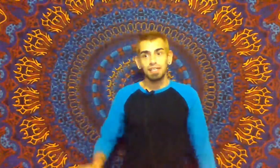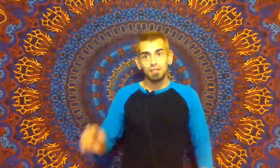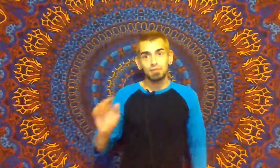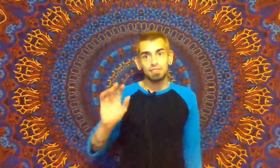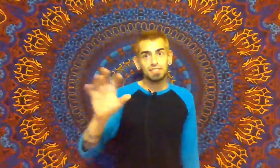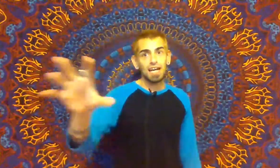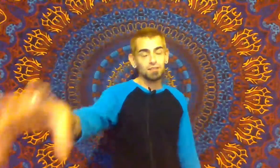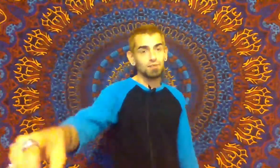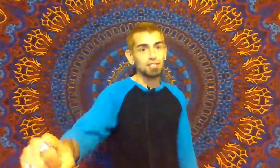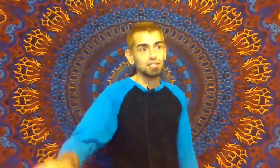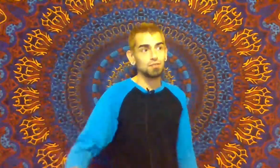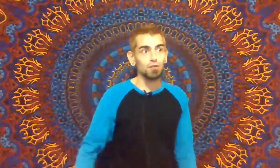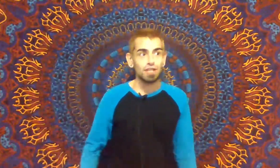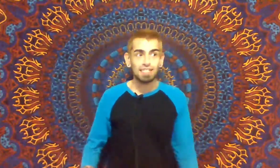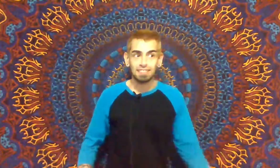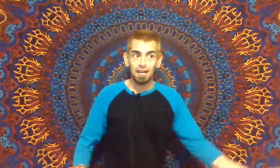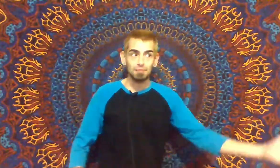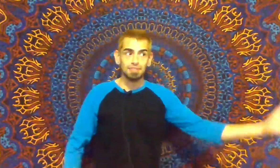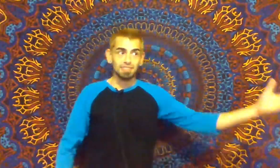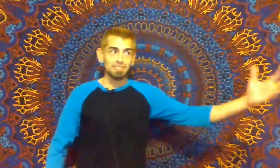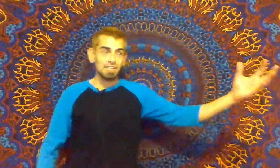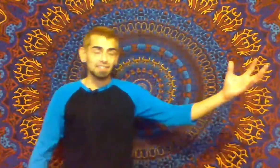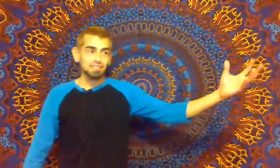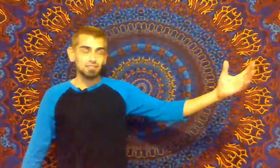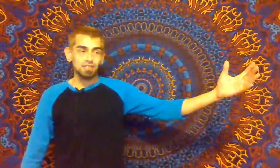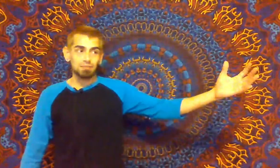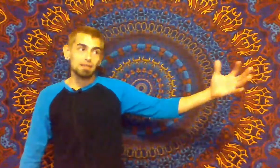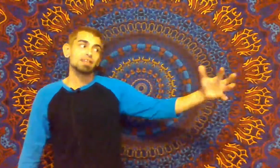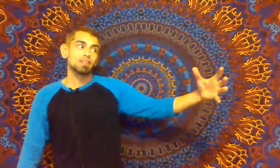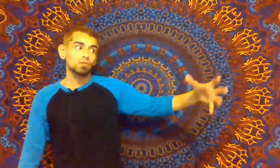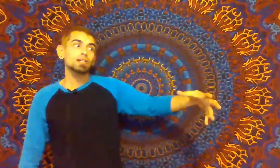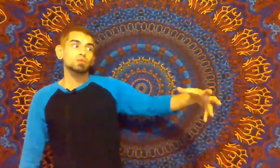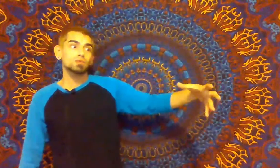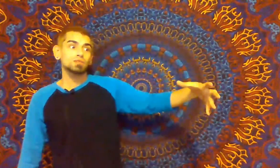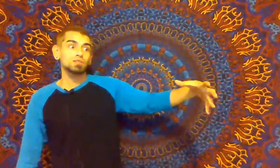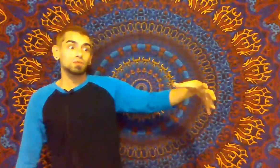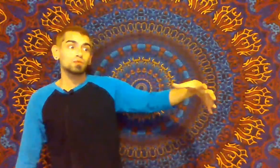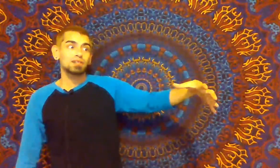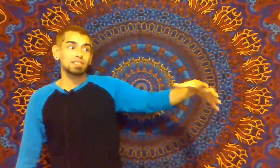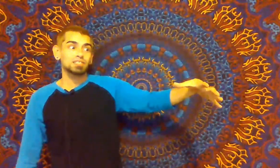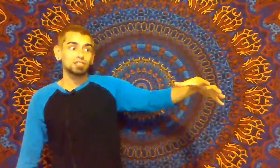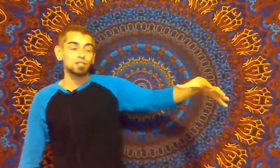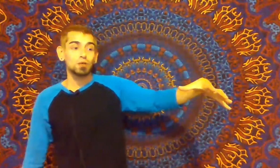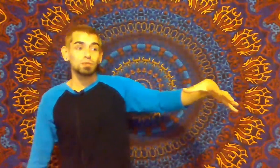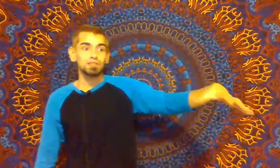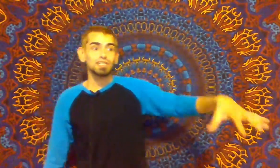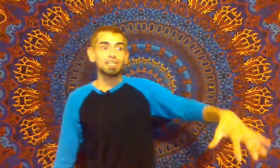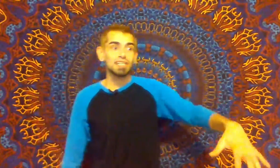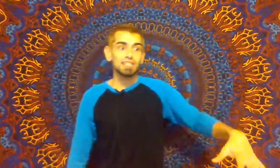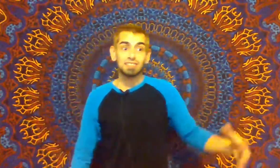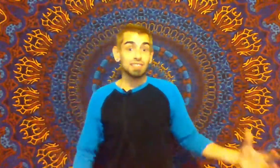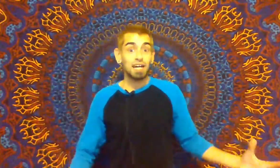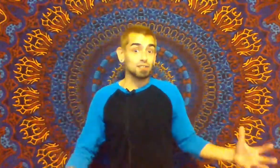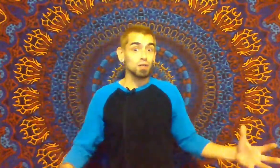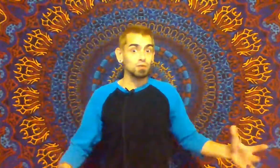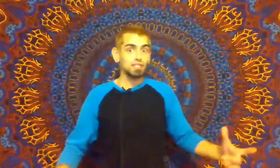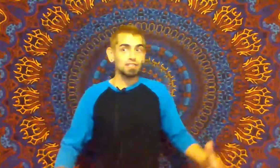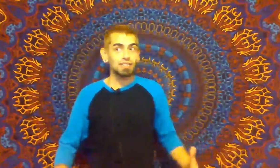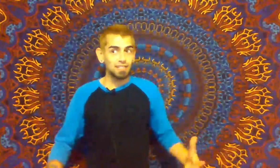goes inside and reaches for it as zombies and skeletons are like making their way towards the doorway that he just opened. It's not closing, it's